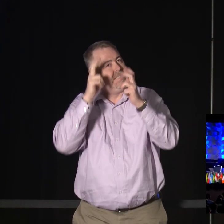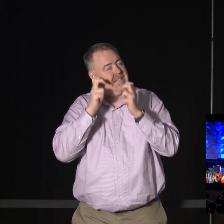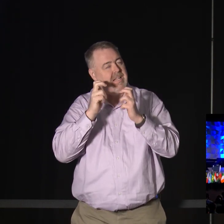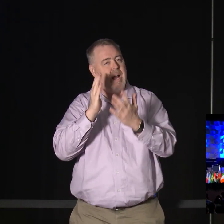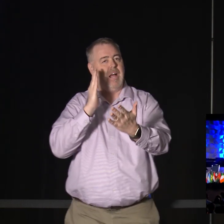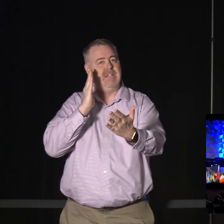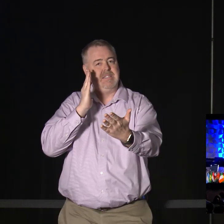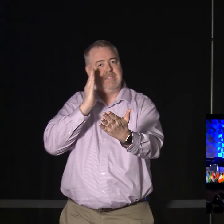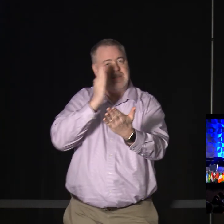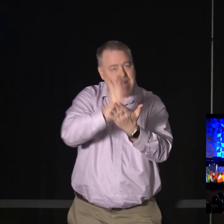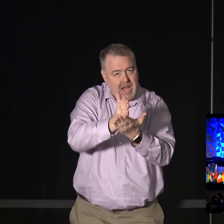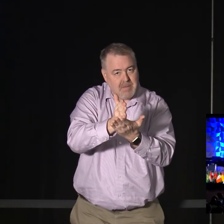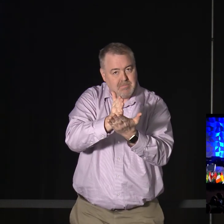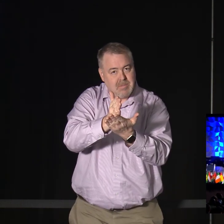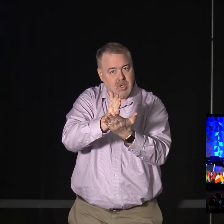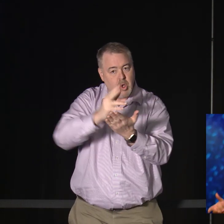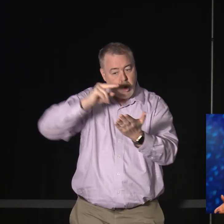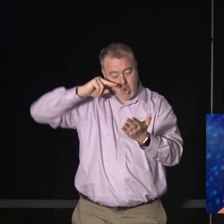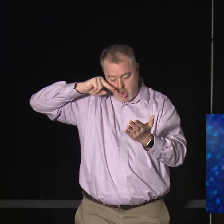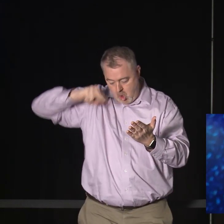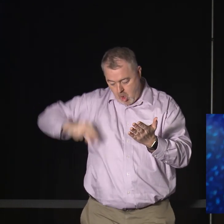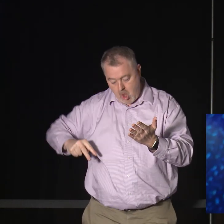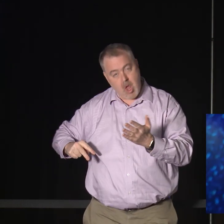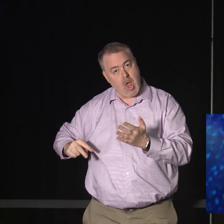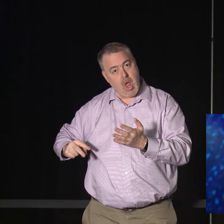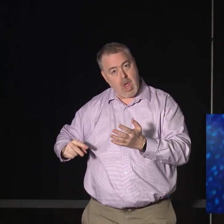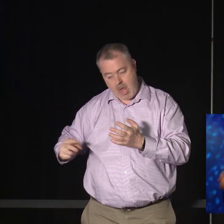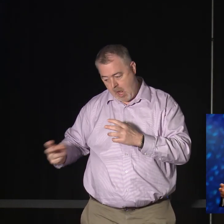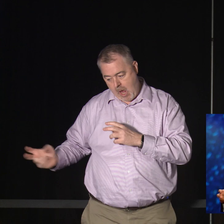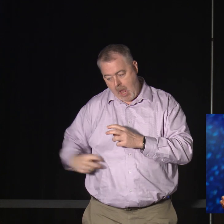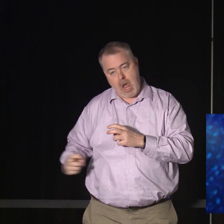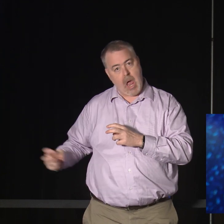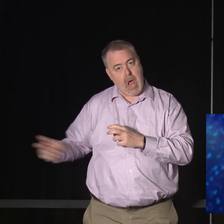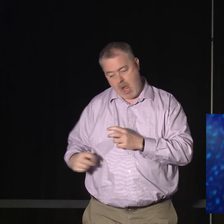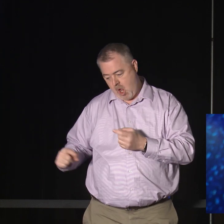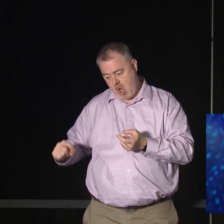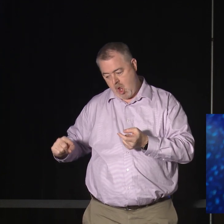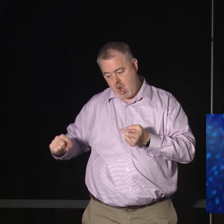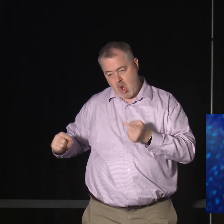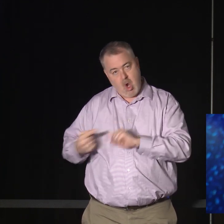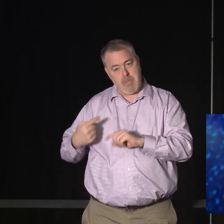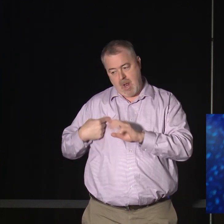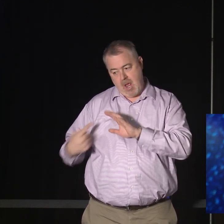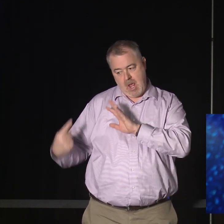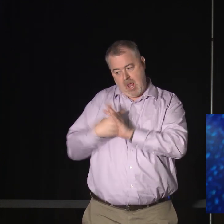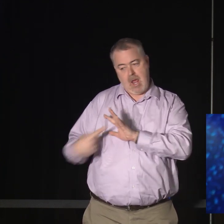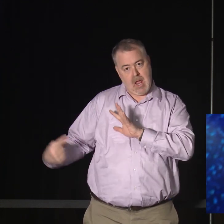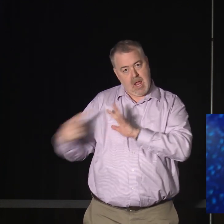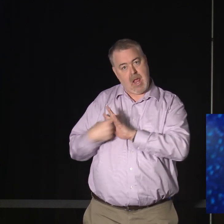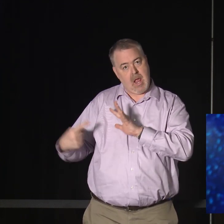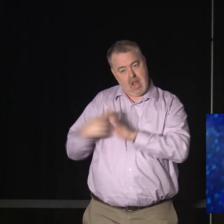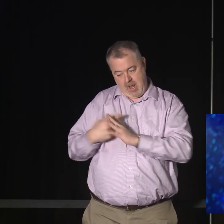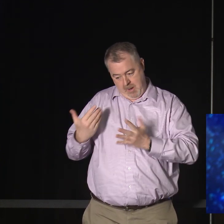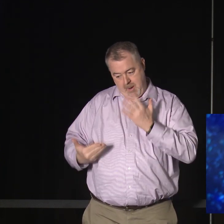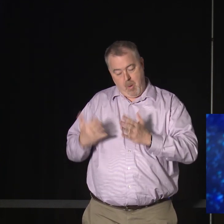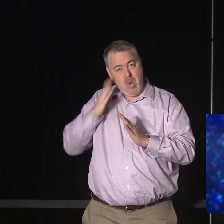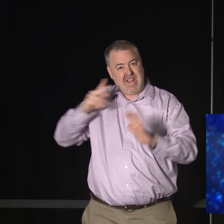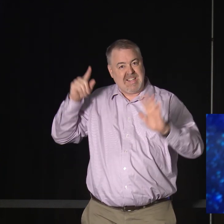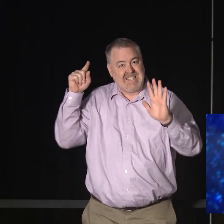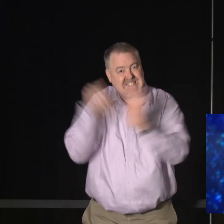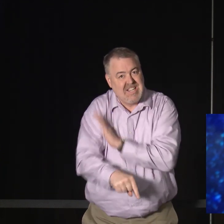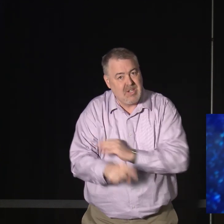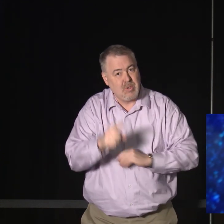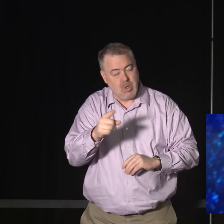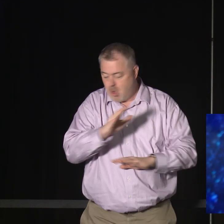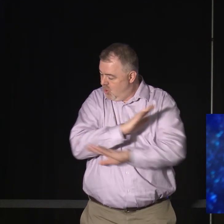looking at what is attacking you, what is hurting you, what is perhaps going to take your life.